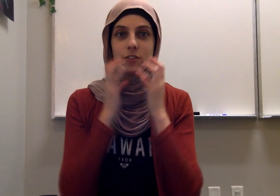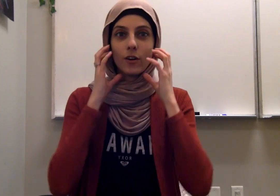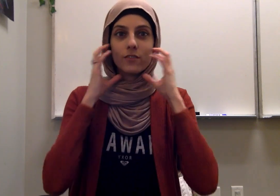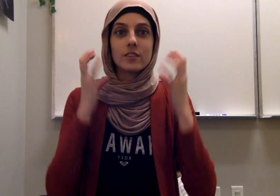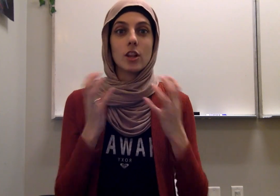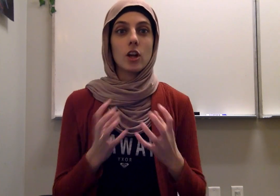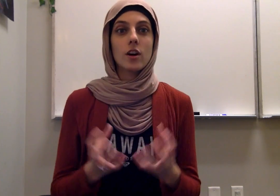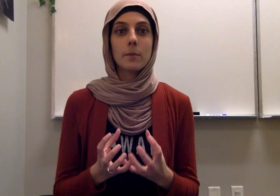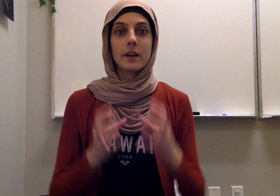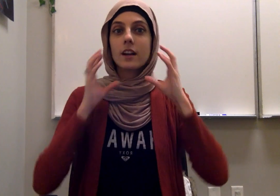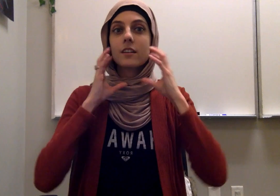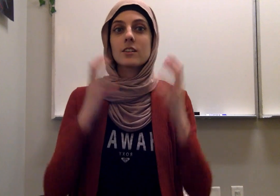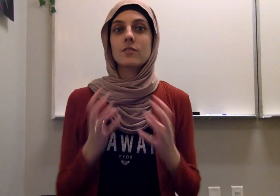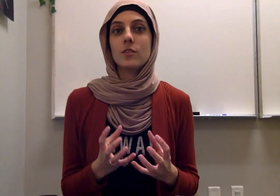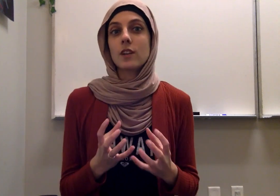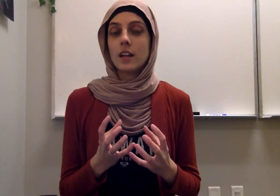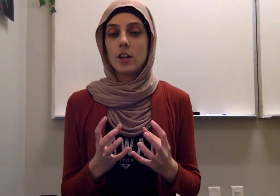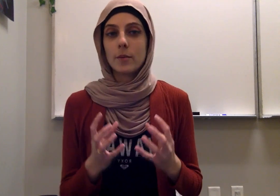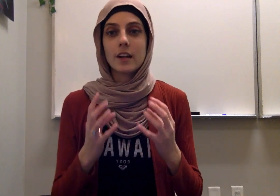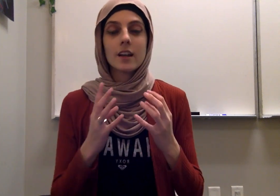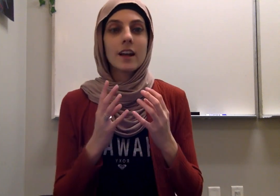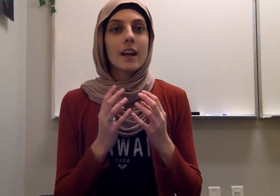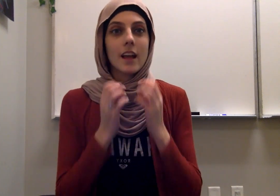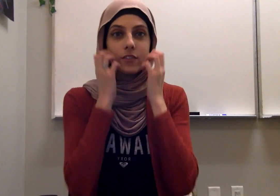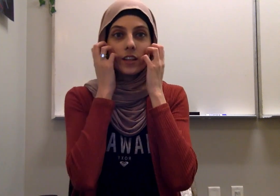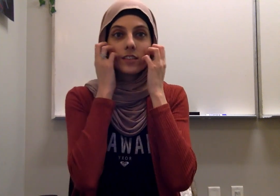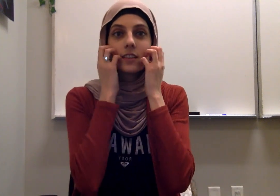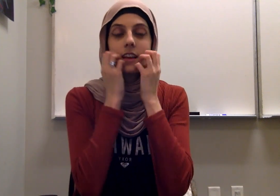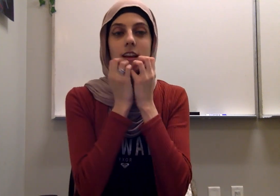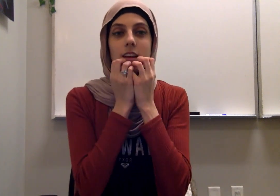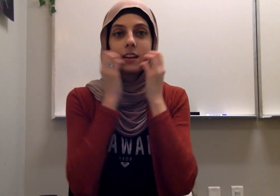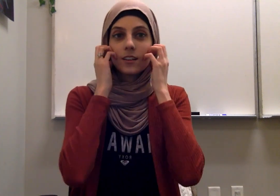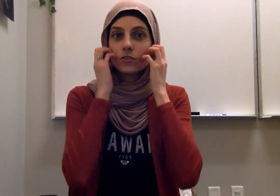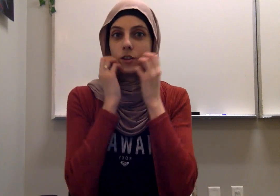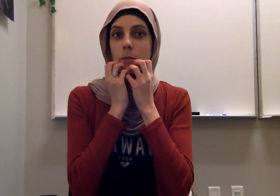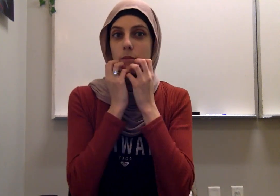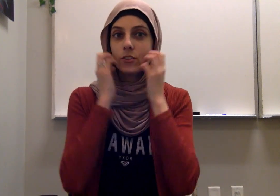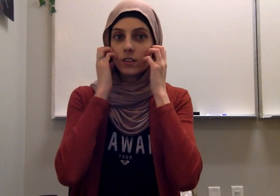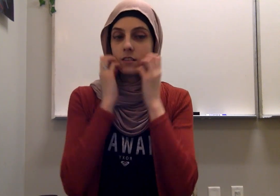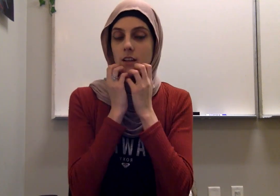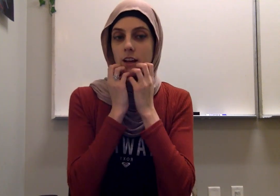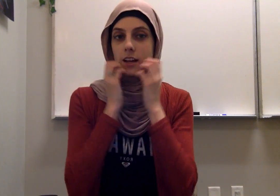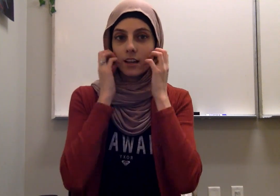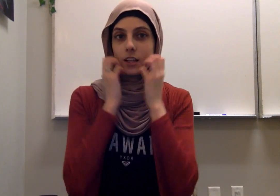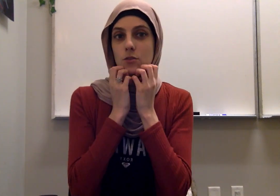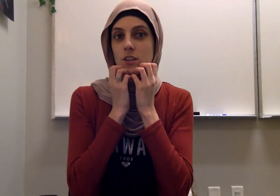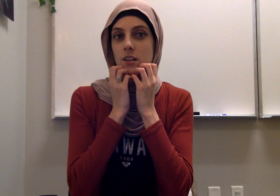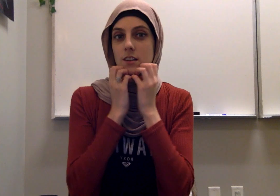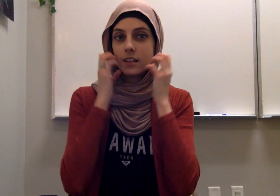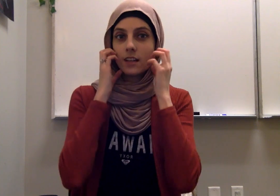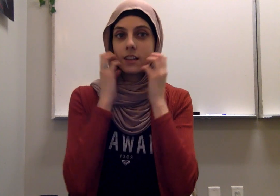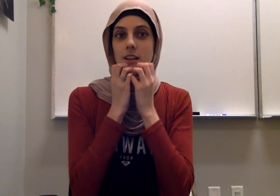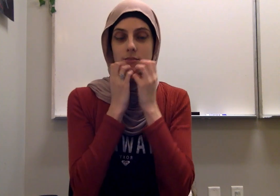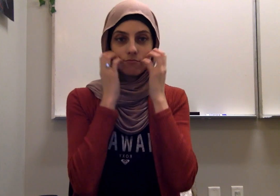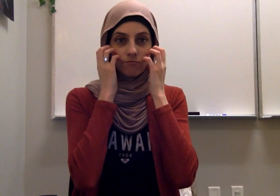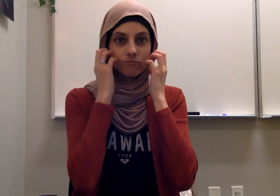if it's a long beard, you sign a long beard. If it's trimmed closer,